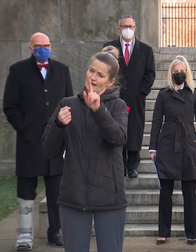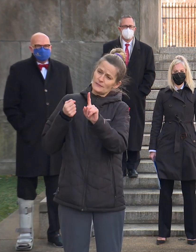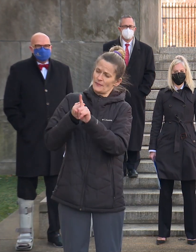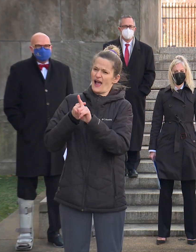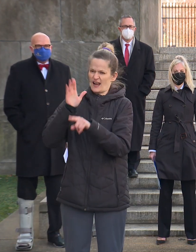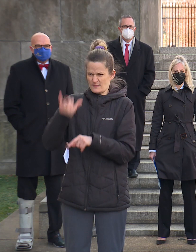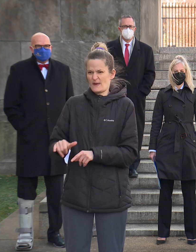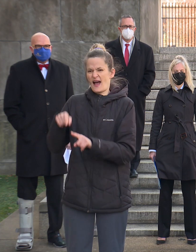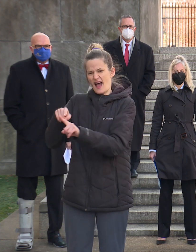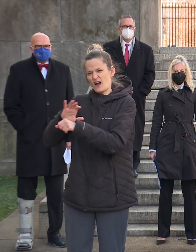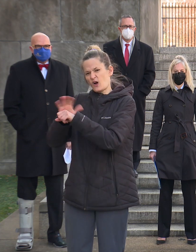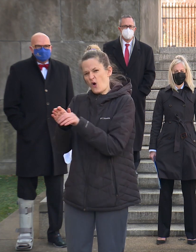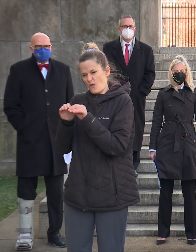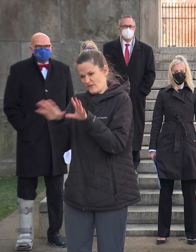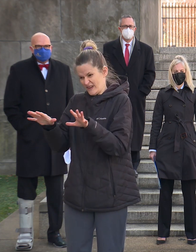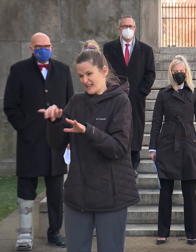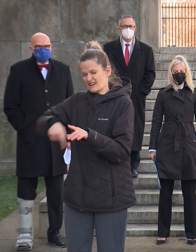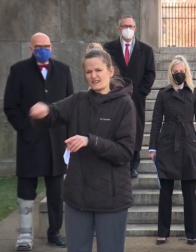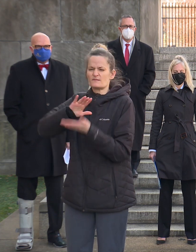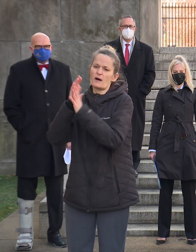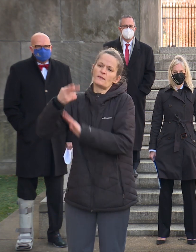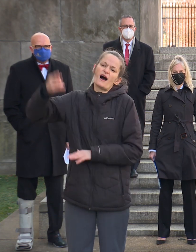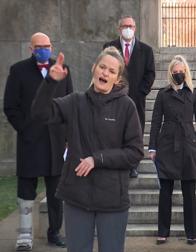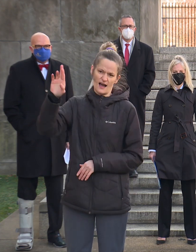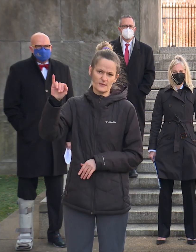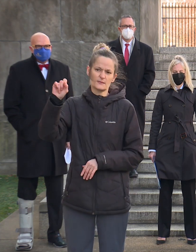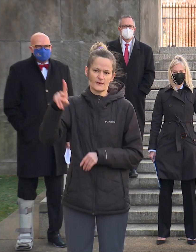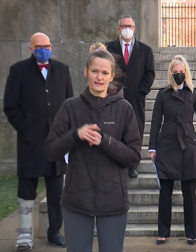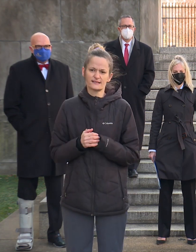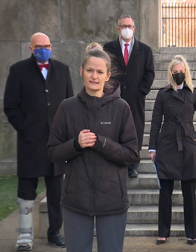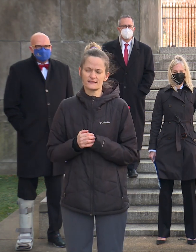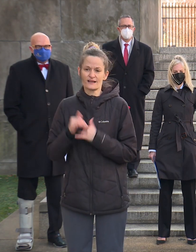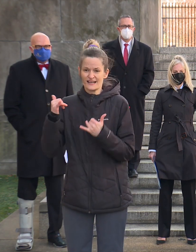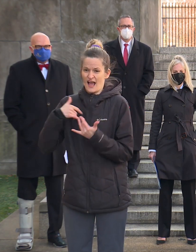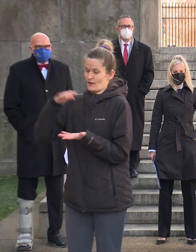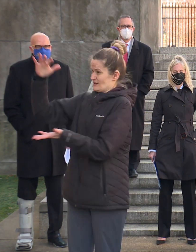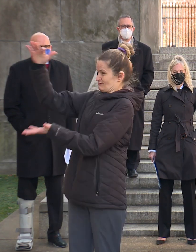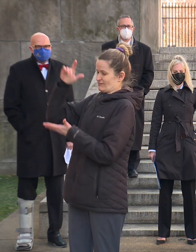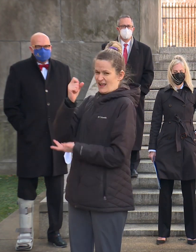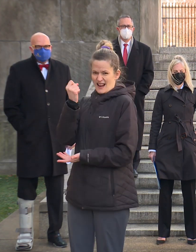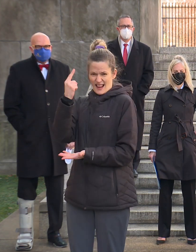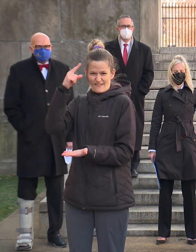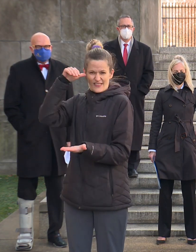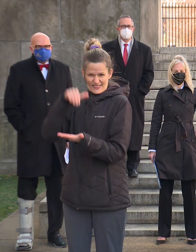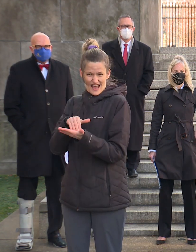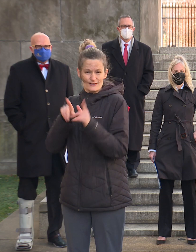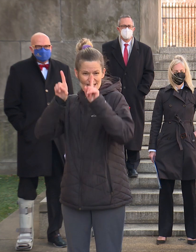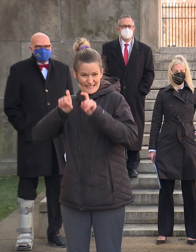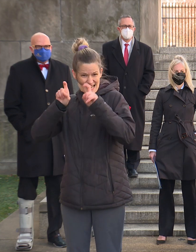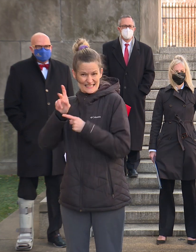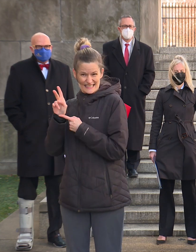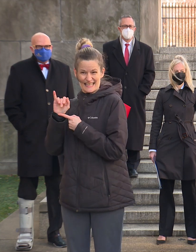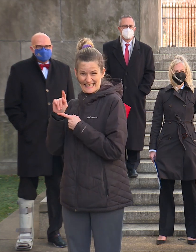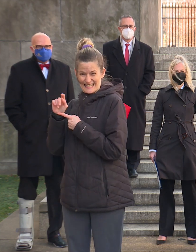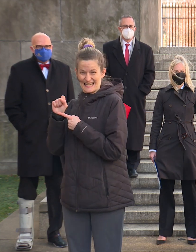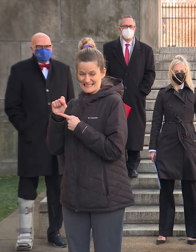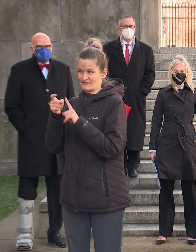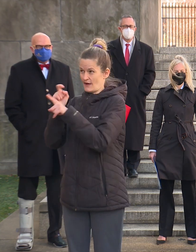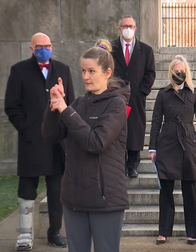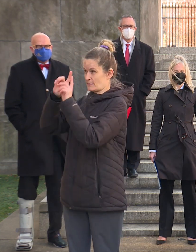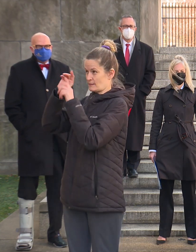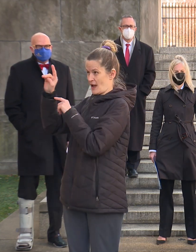To date, we have received over 11,000 test kits from the Maryland Department of Health. We have distributed those to 54